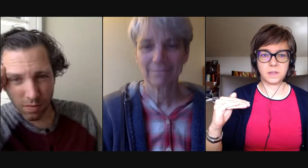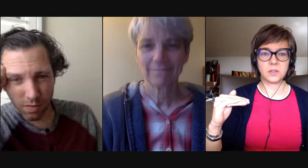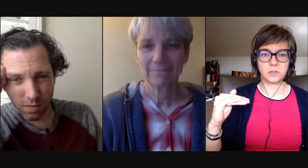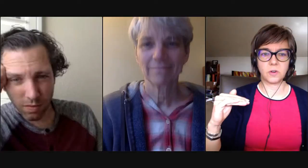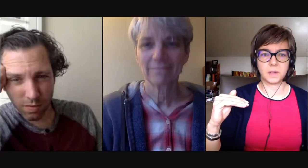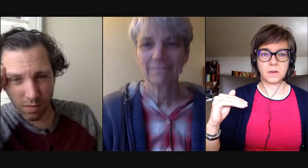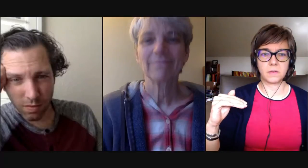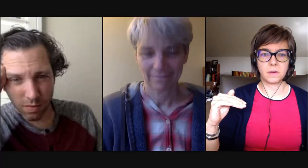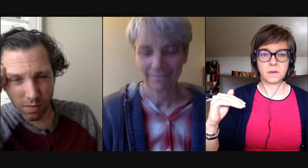sessions drop down?